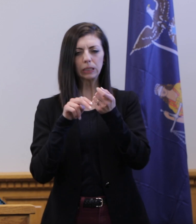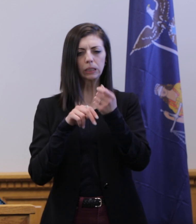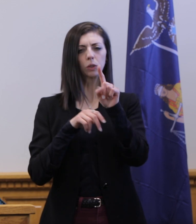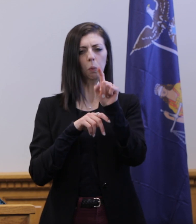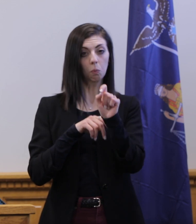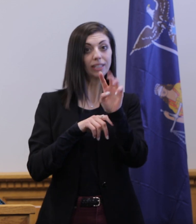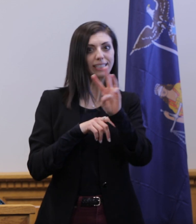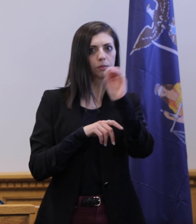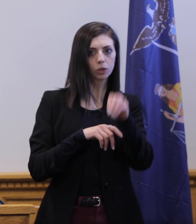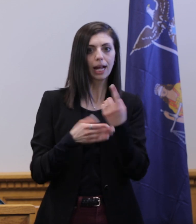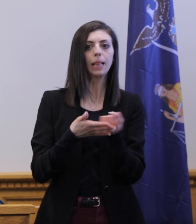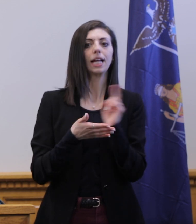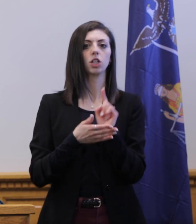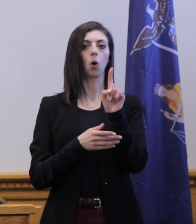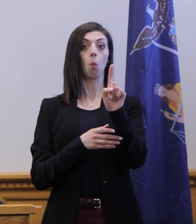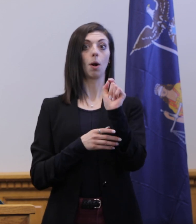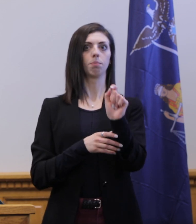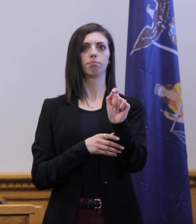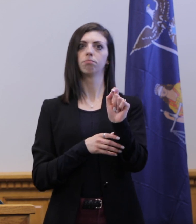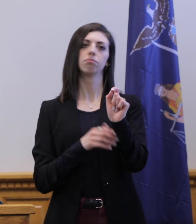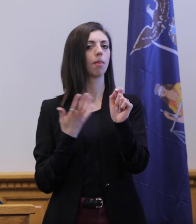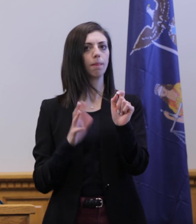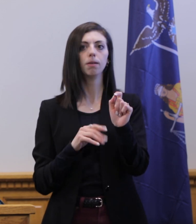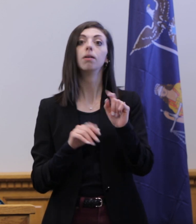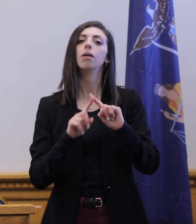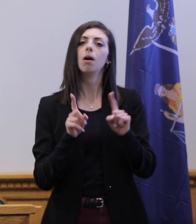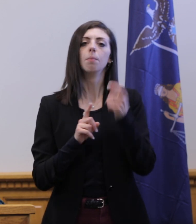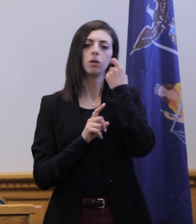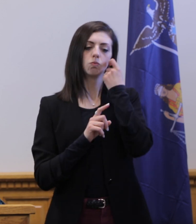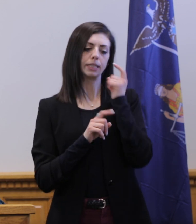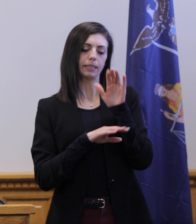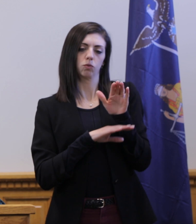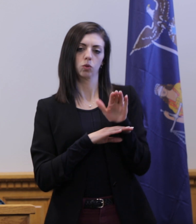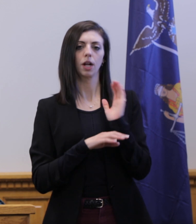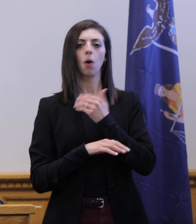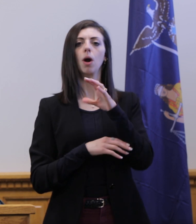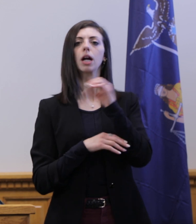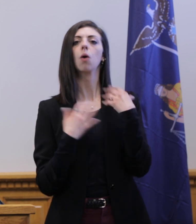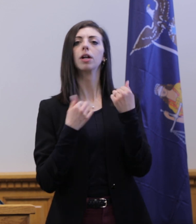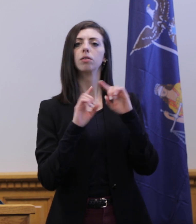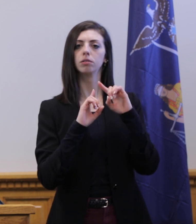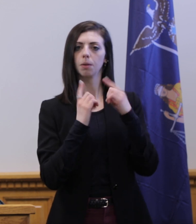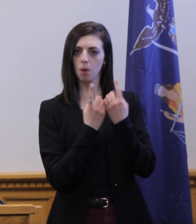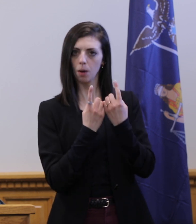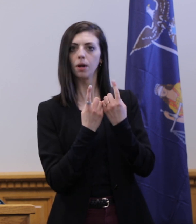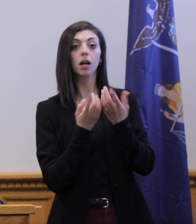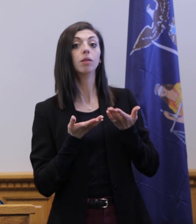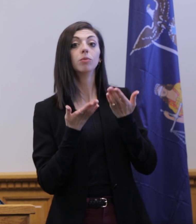week ago, it was at 1% even. As of this afternoon, our County Health Department has